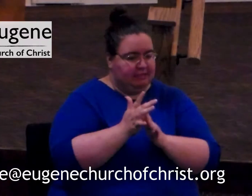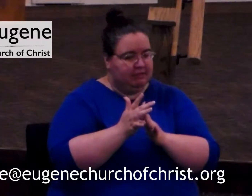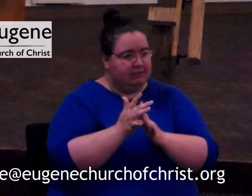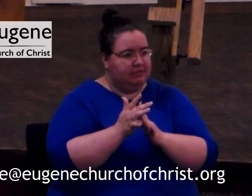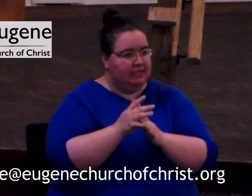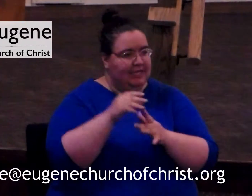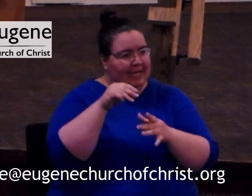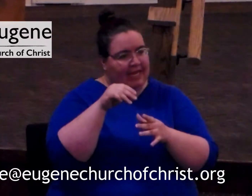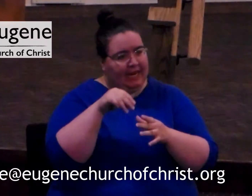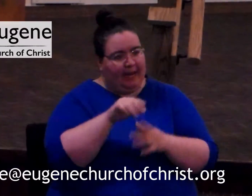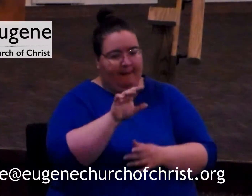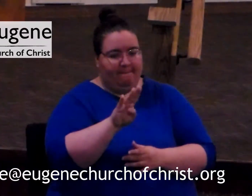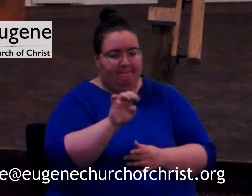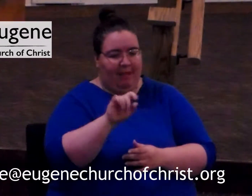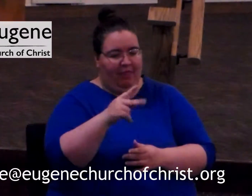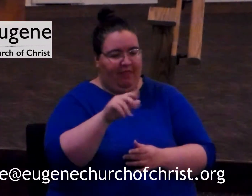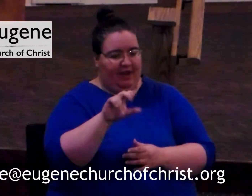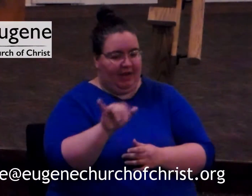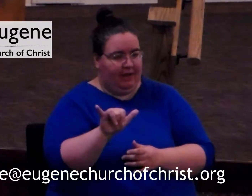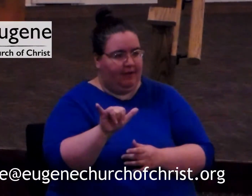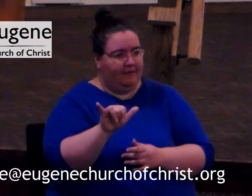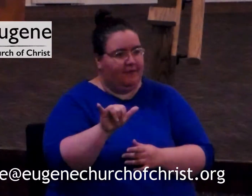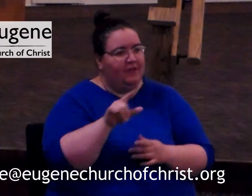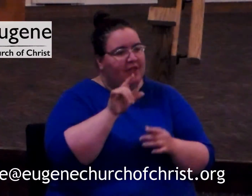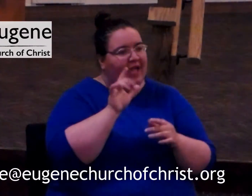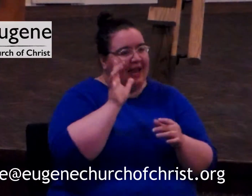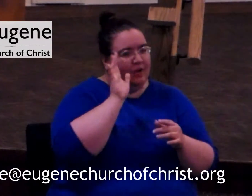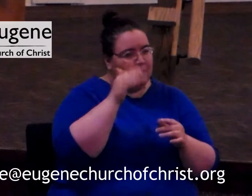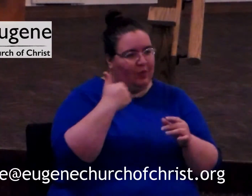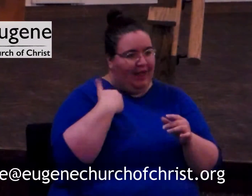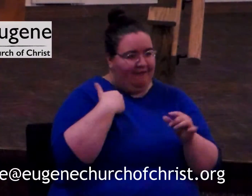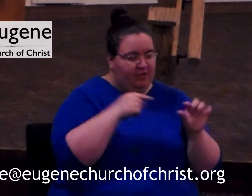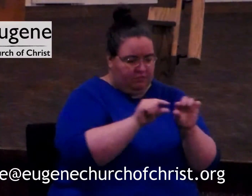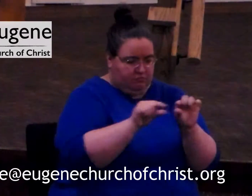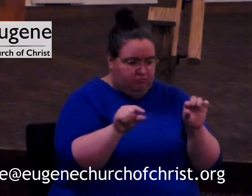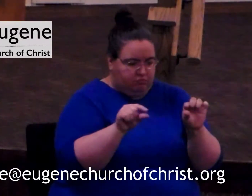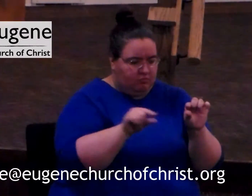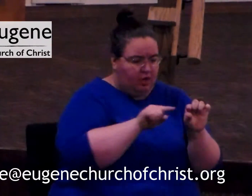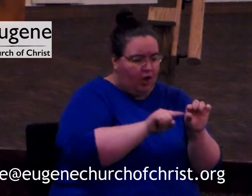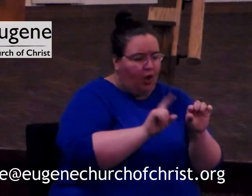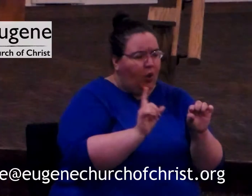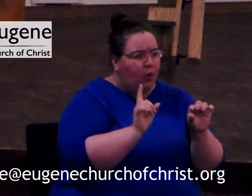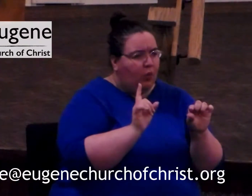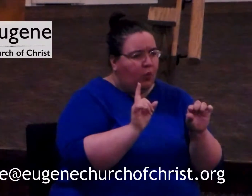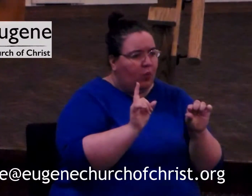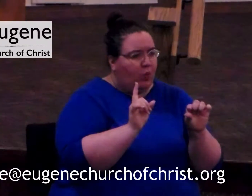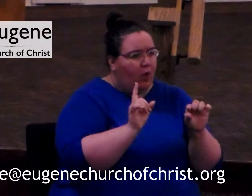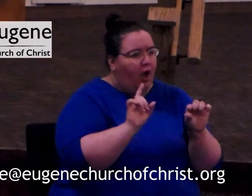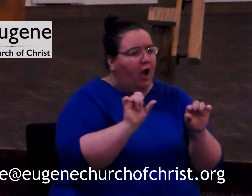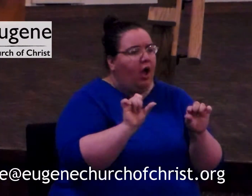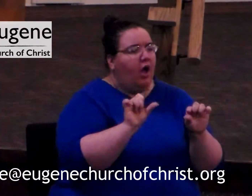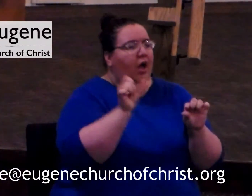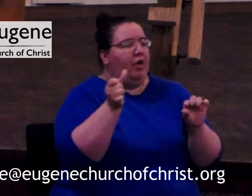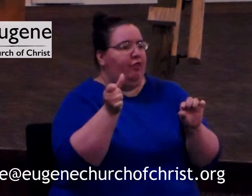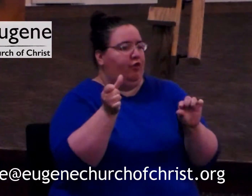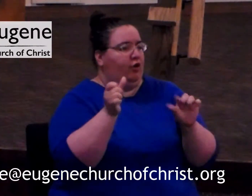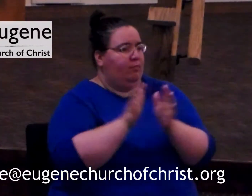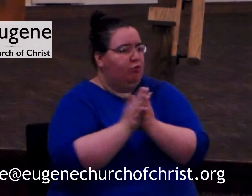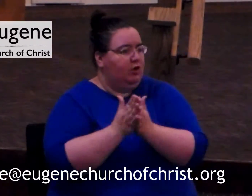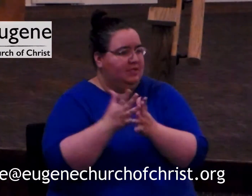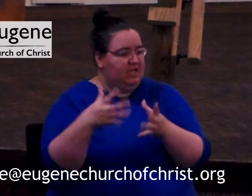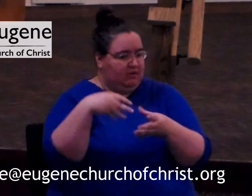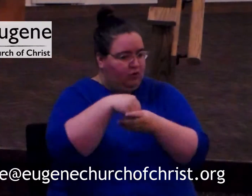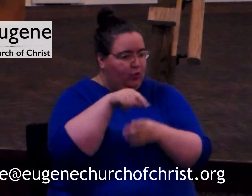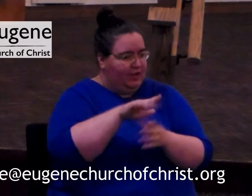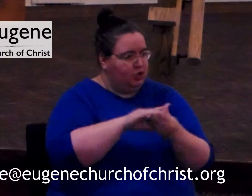in the Gospels where this same story is told. And in mine it points me to Luke 7 as one of the options. Now all the commentaries that I